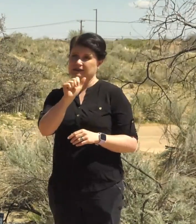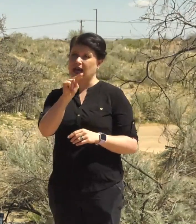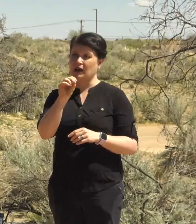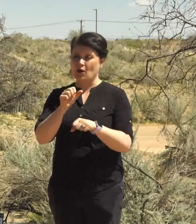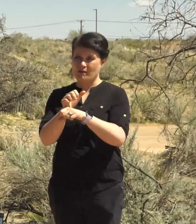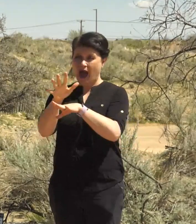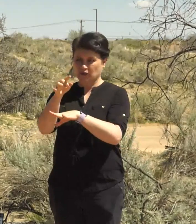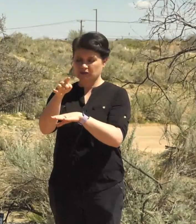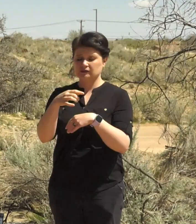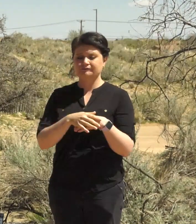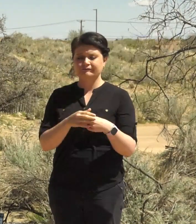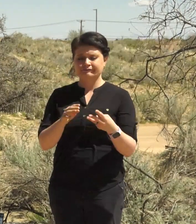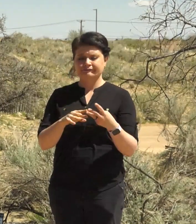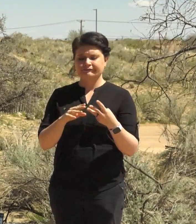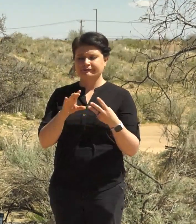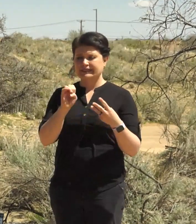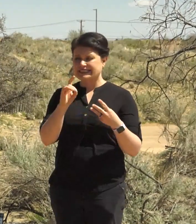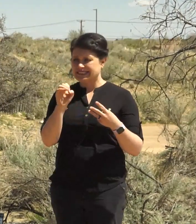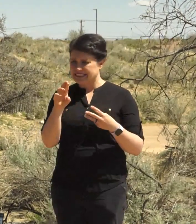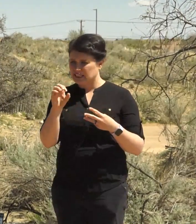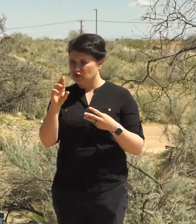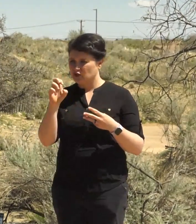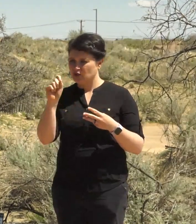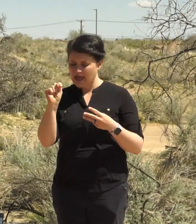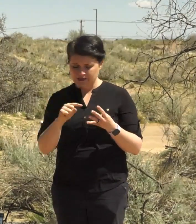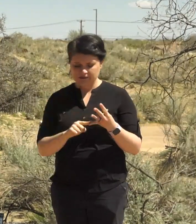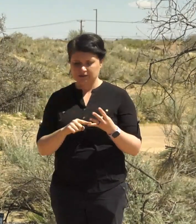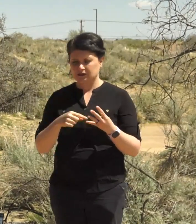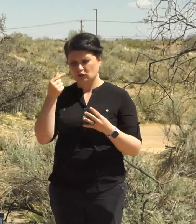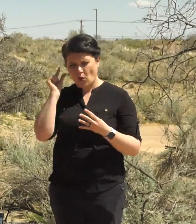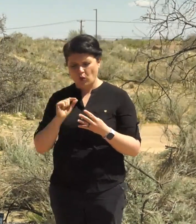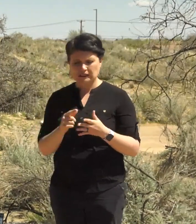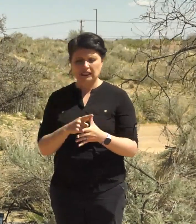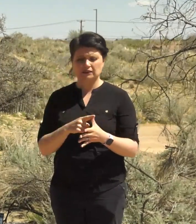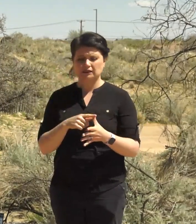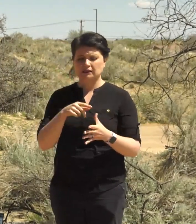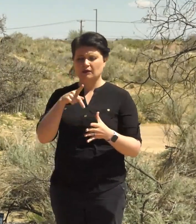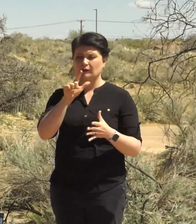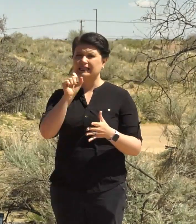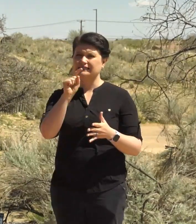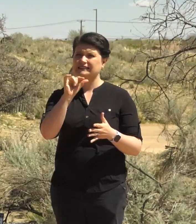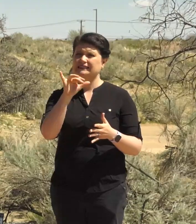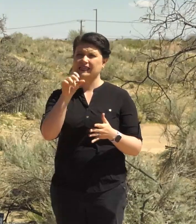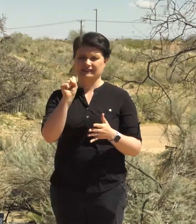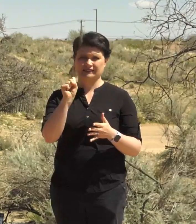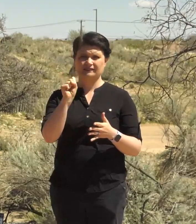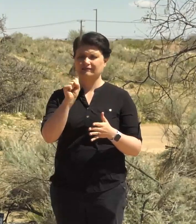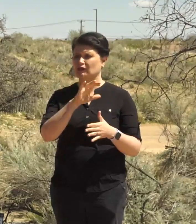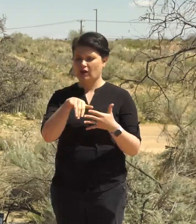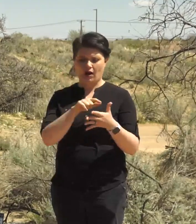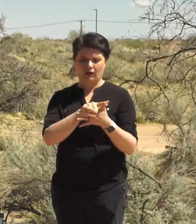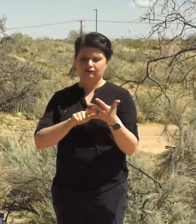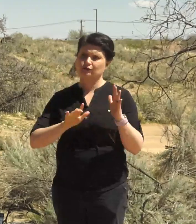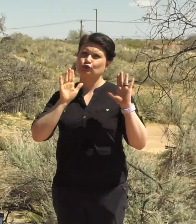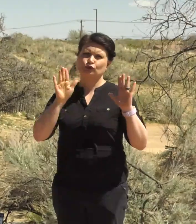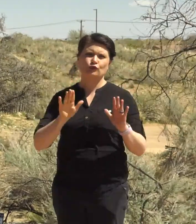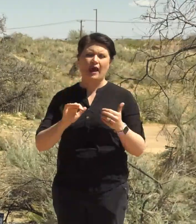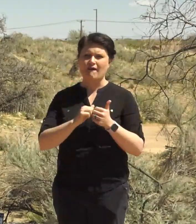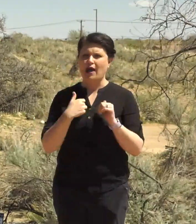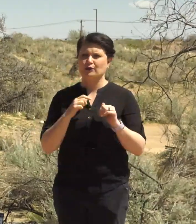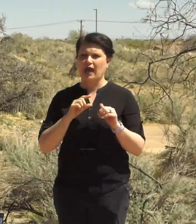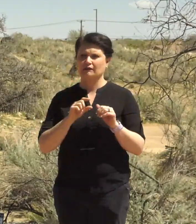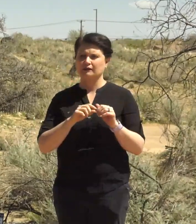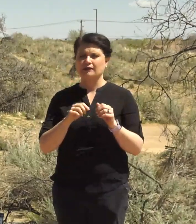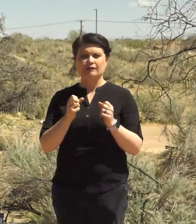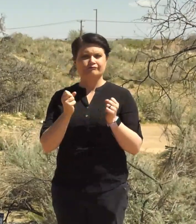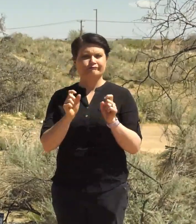one right in Cedar Crest, and there's also one out by Golden, and there's also one in Placitas. These are great ways to spread out, not